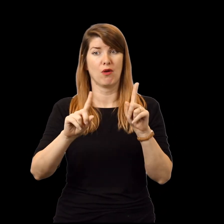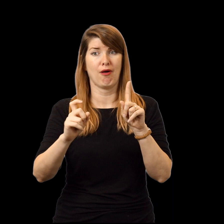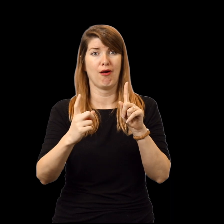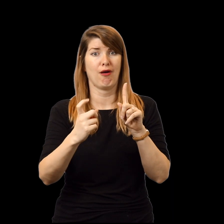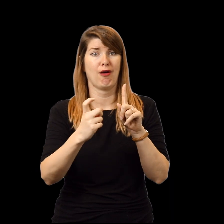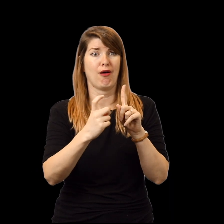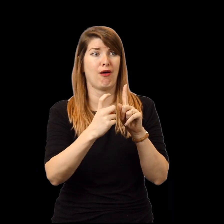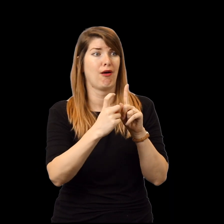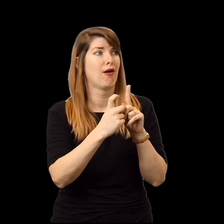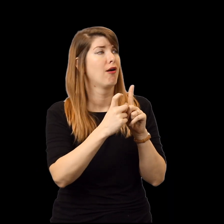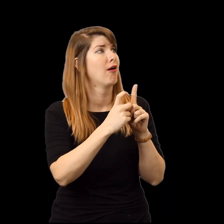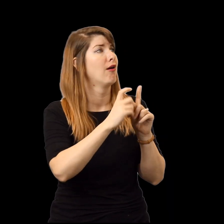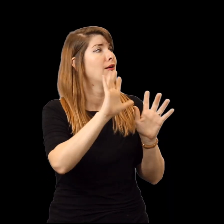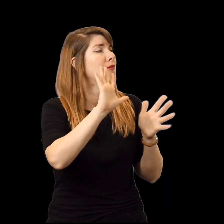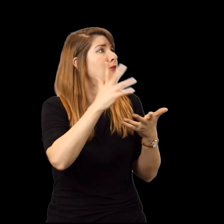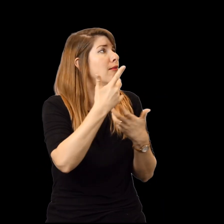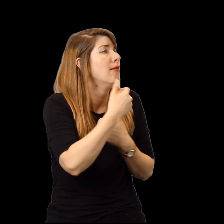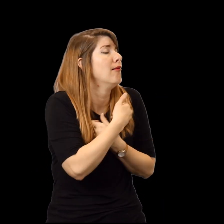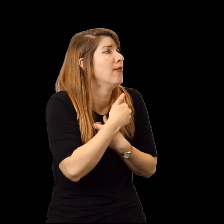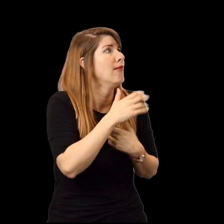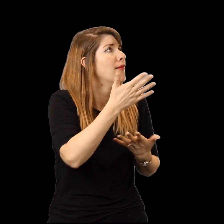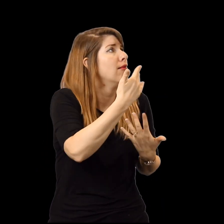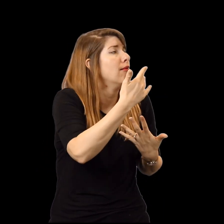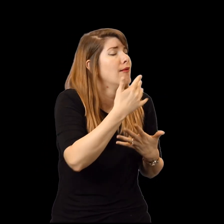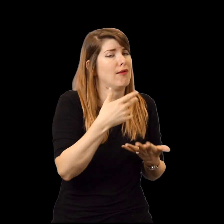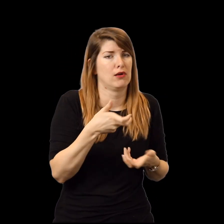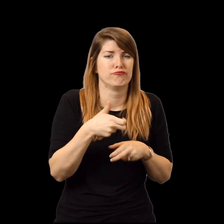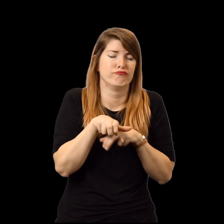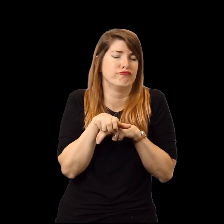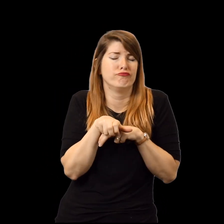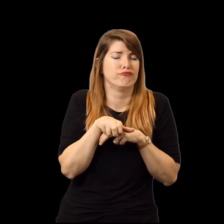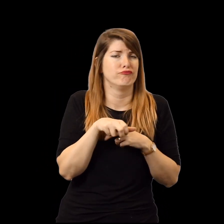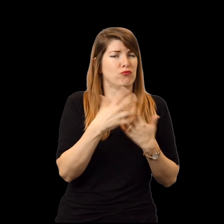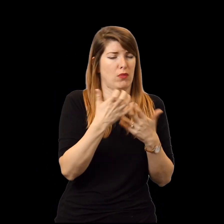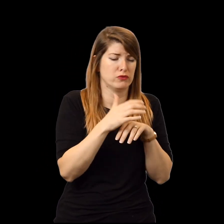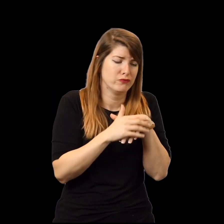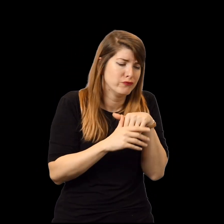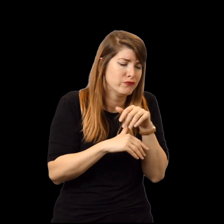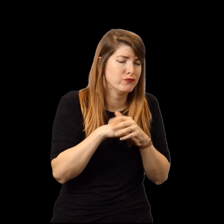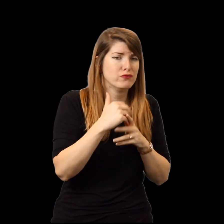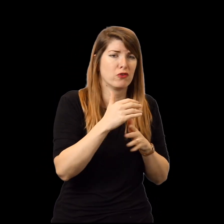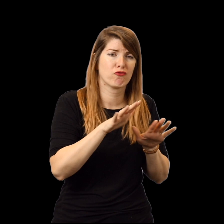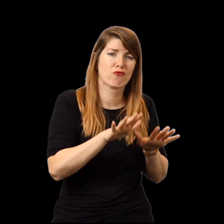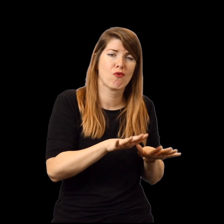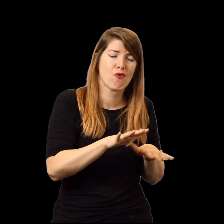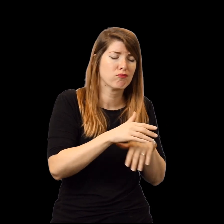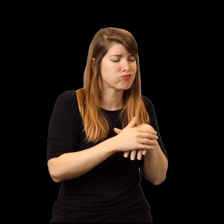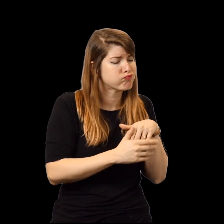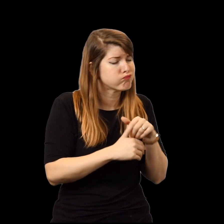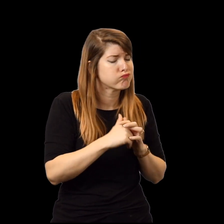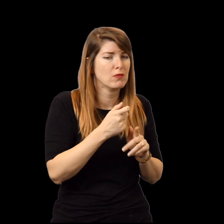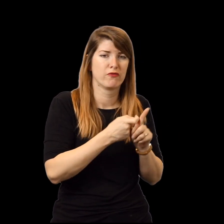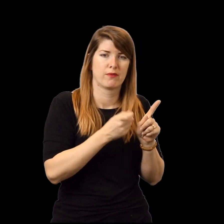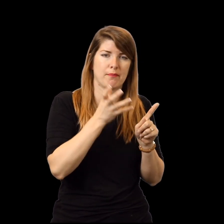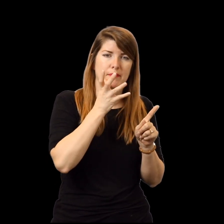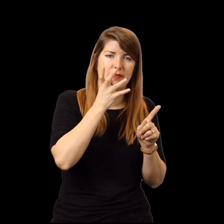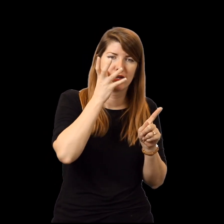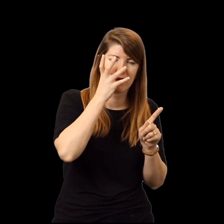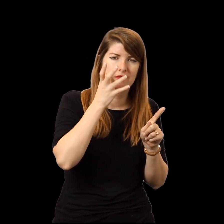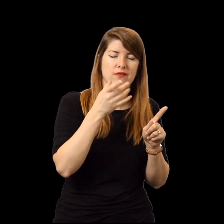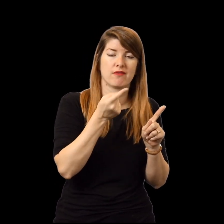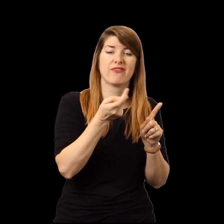would go seek out their parent. They would climb into the parent's lap, and they would be soothed and calmed by the